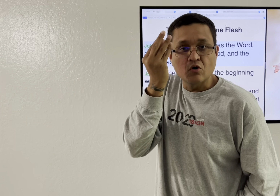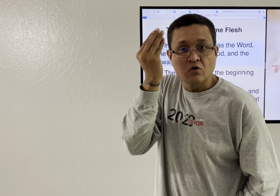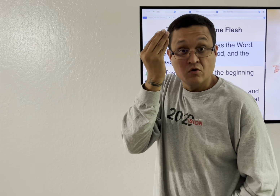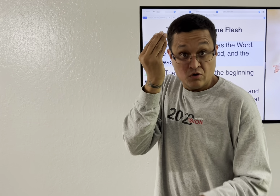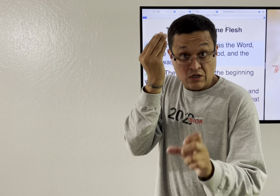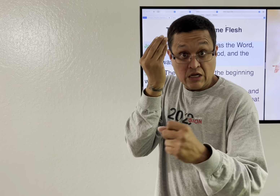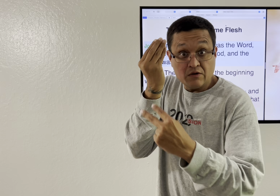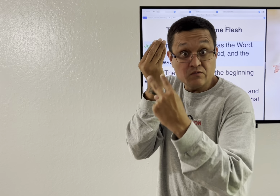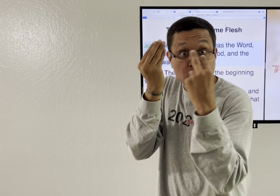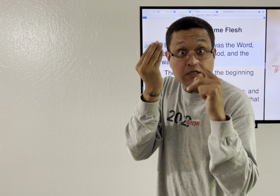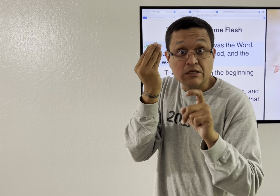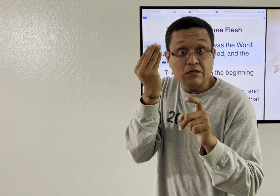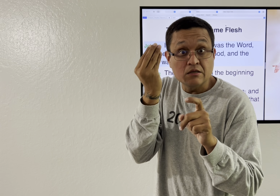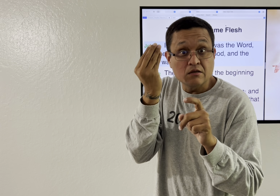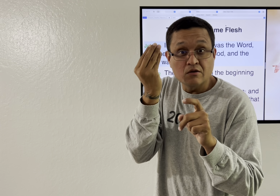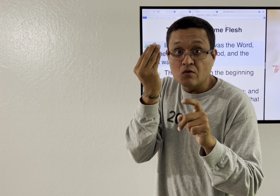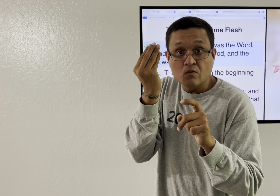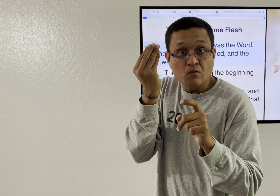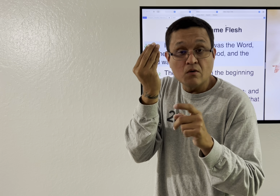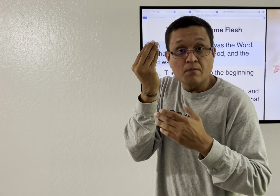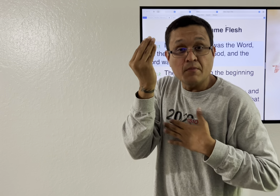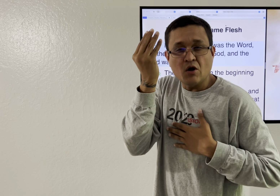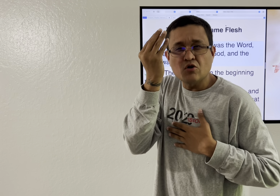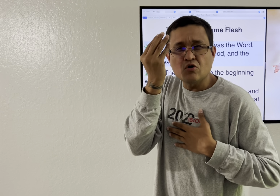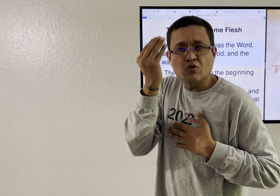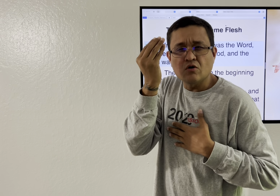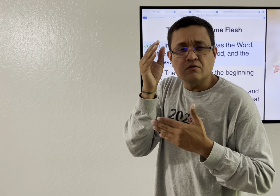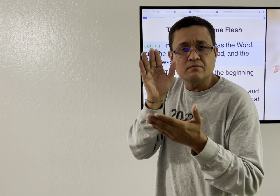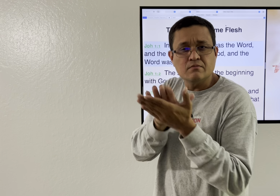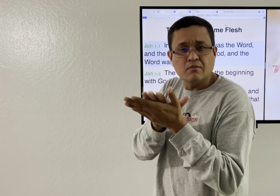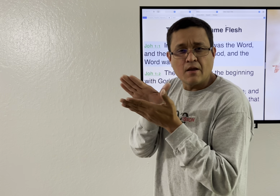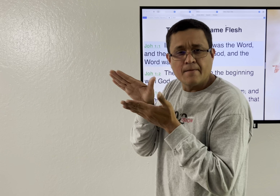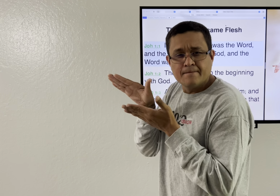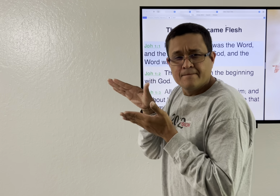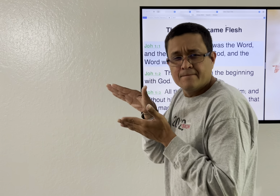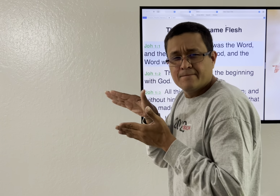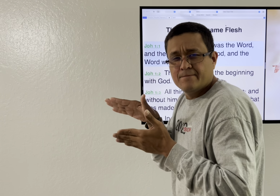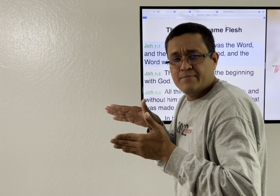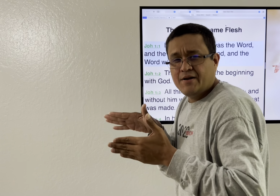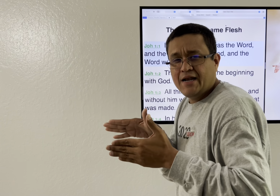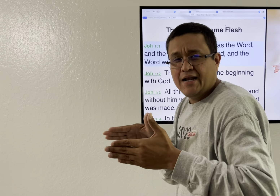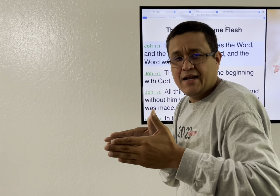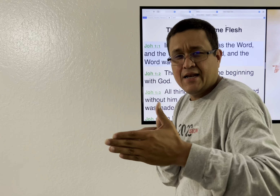community signs with both hands can make some people confuse that it means two.